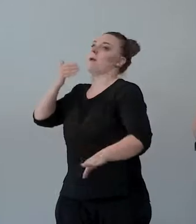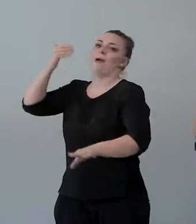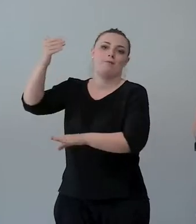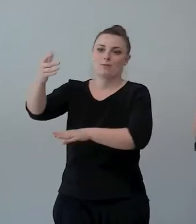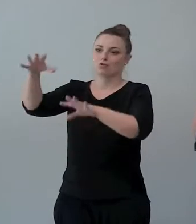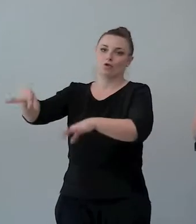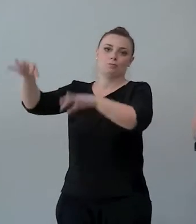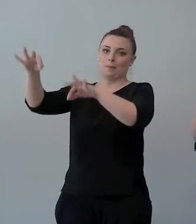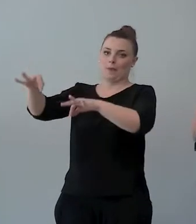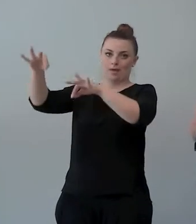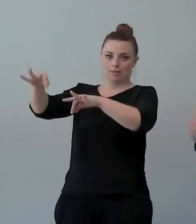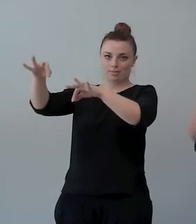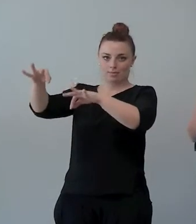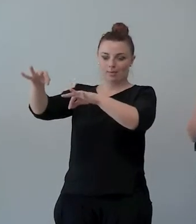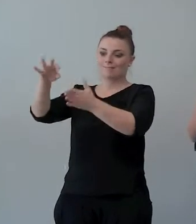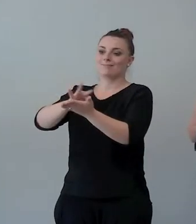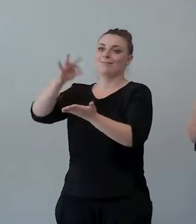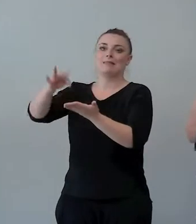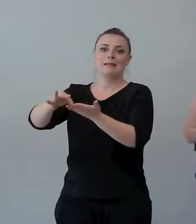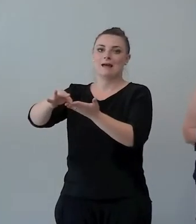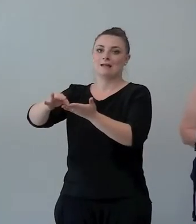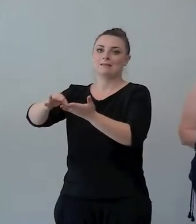Or maybe even